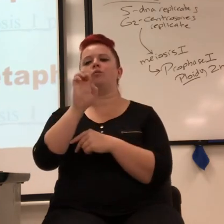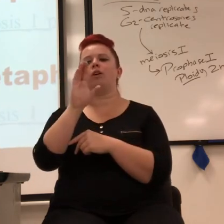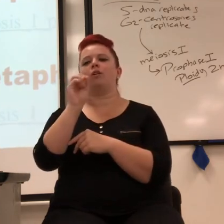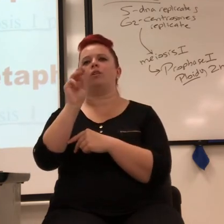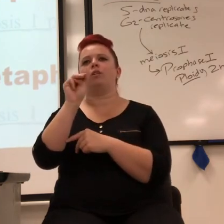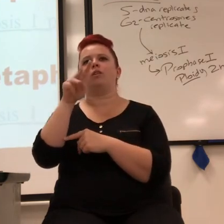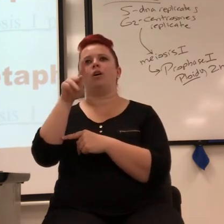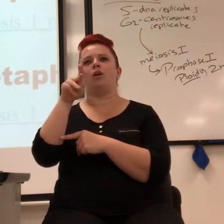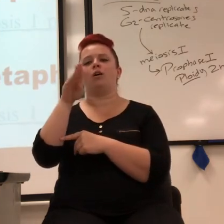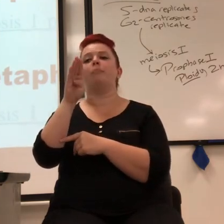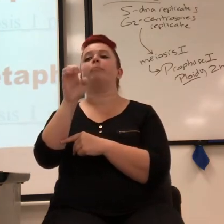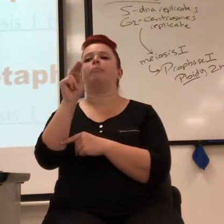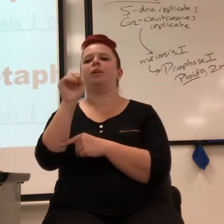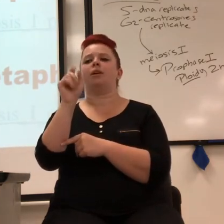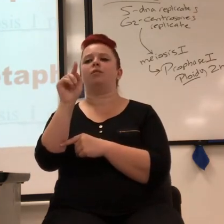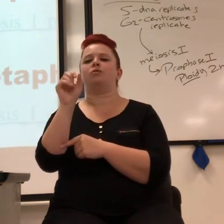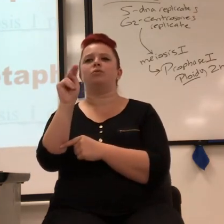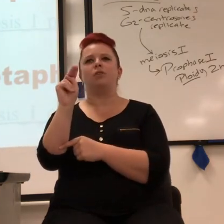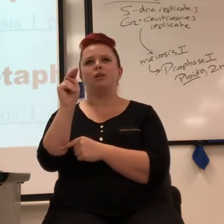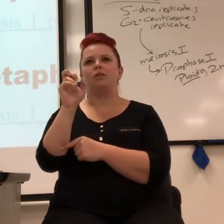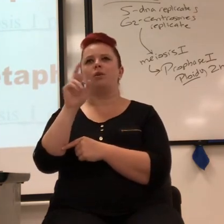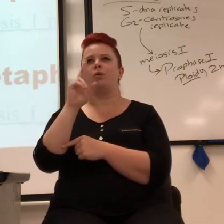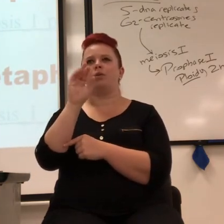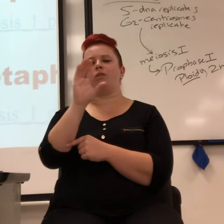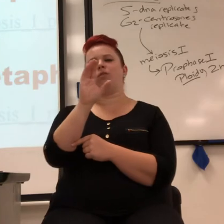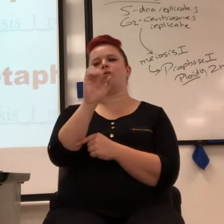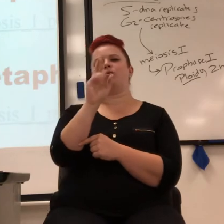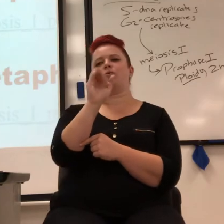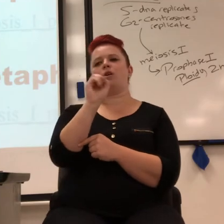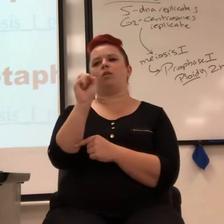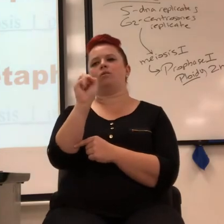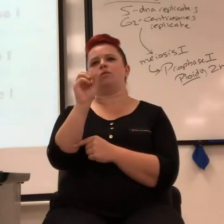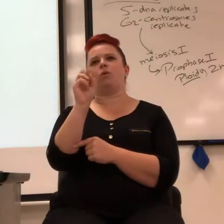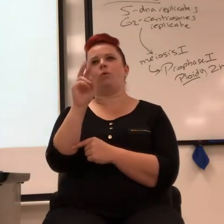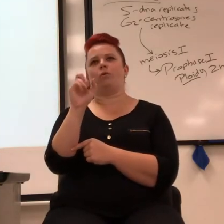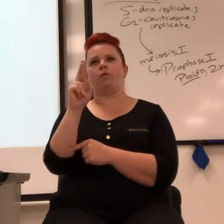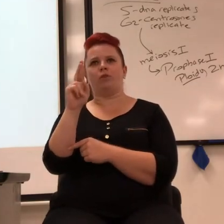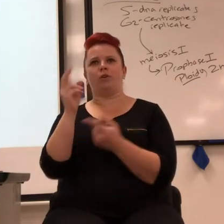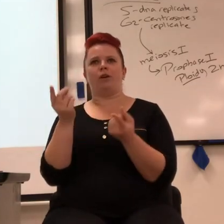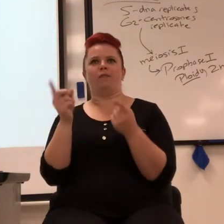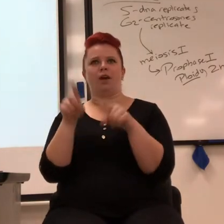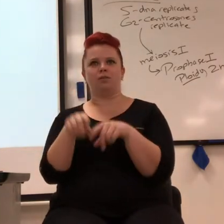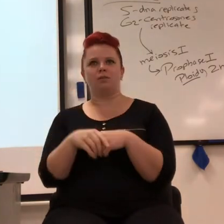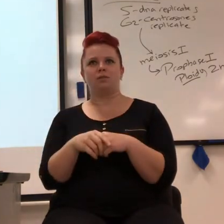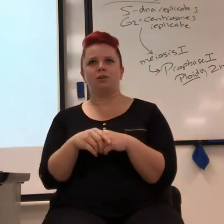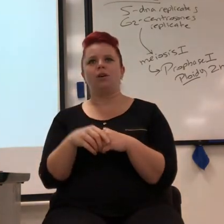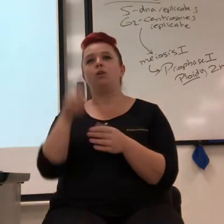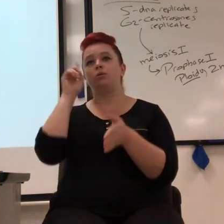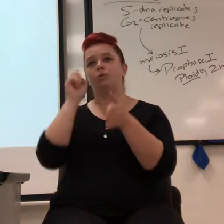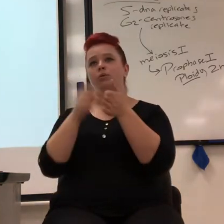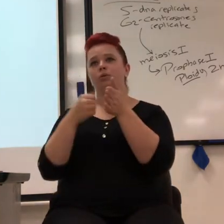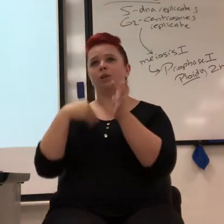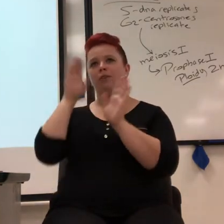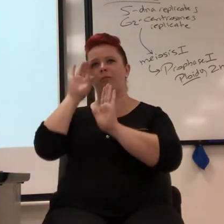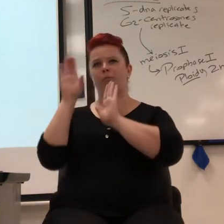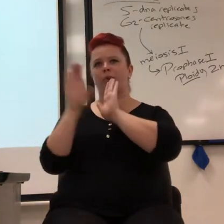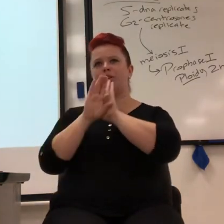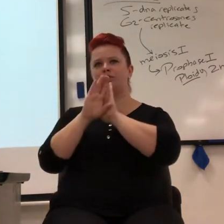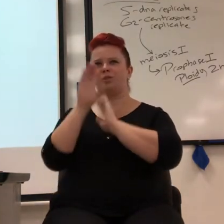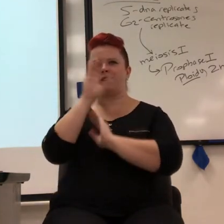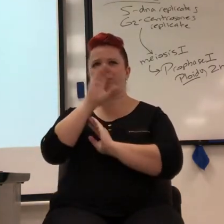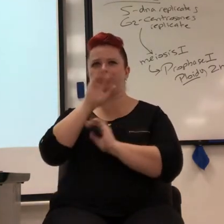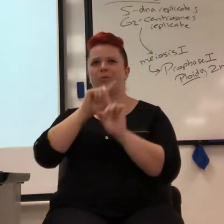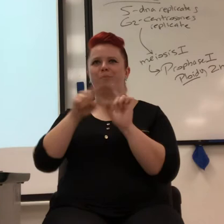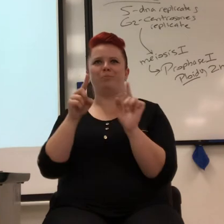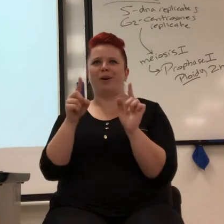events. Let me show you a slide on that. I'm going to fast forward here. You'll notice I have pictures of animations. My iPad won't